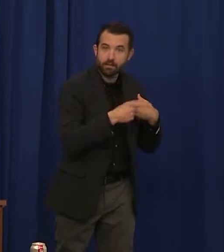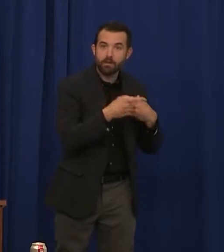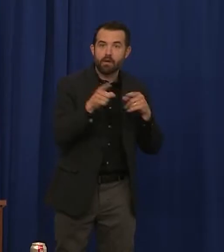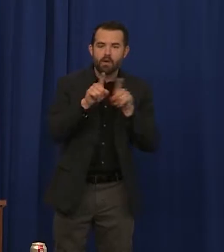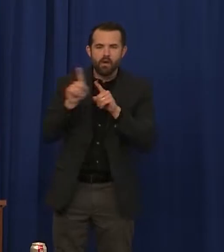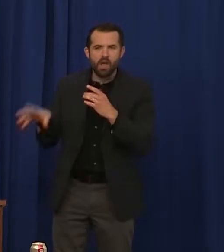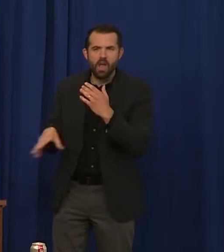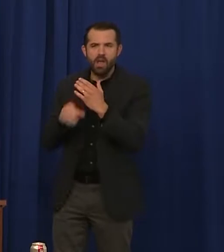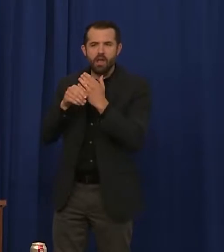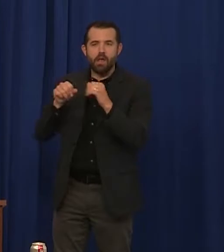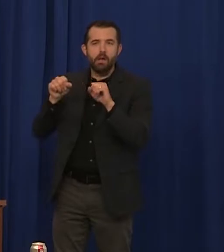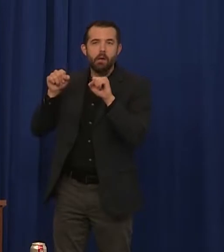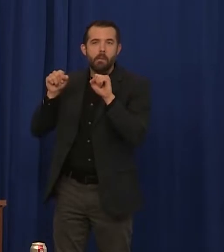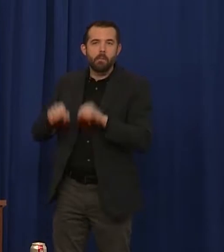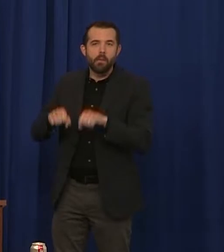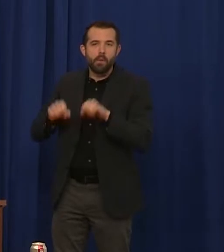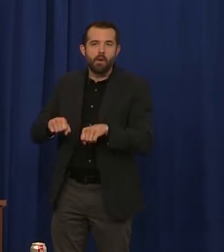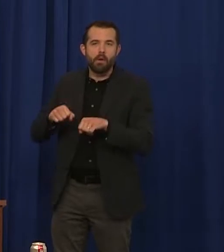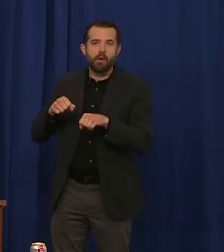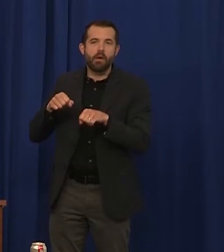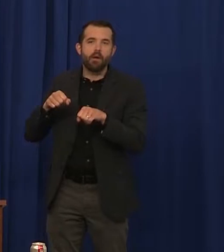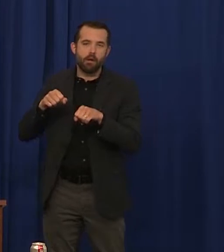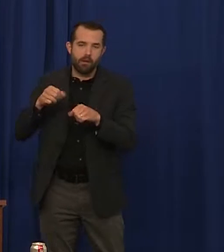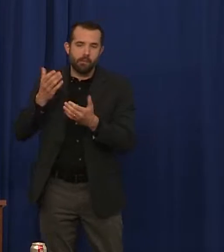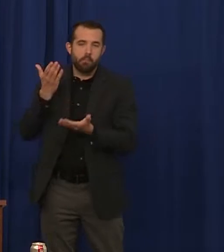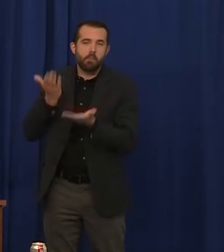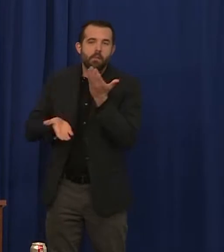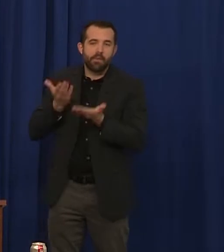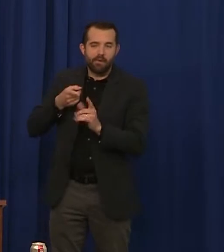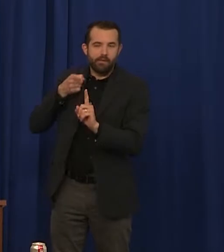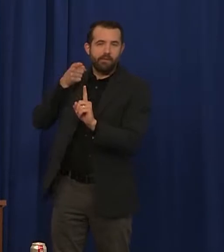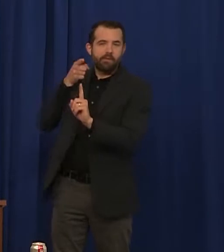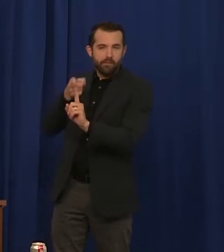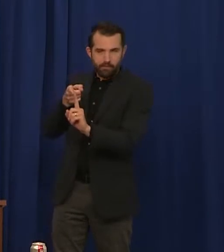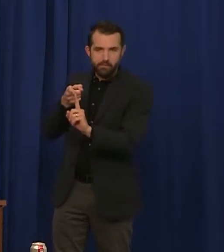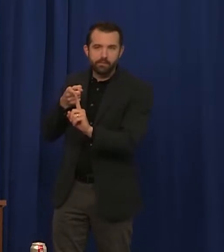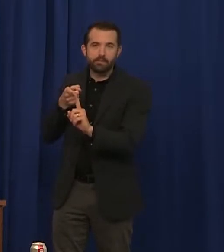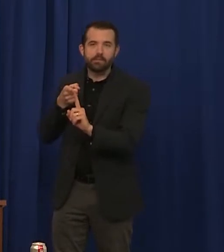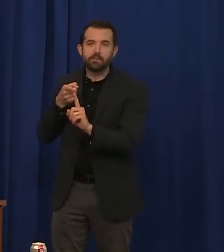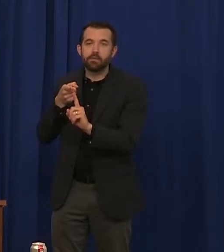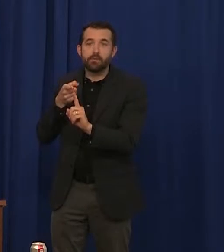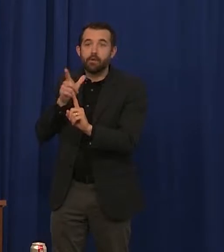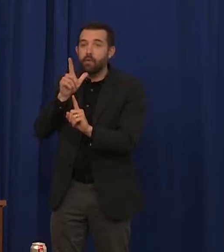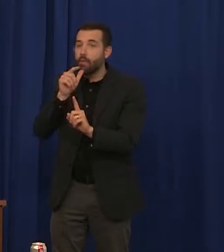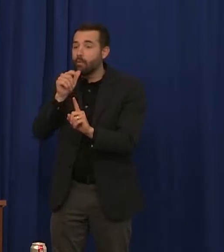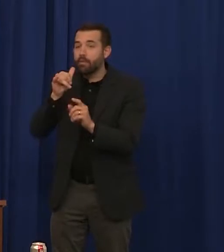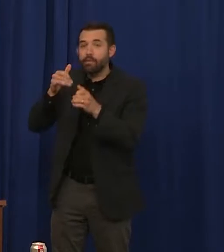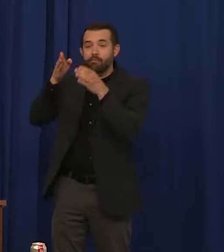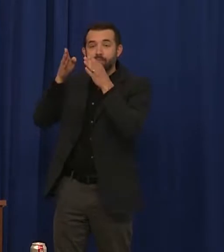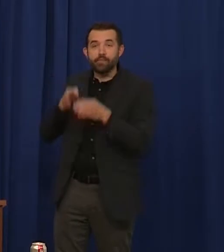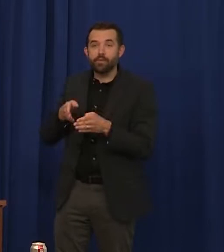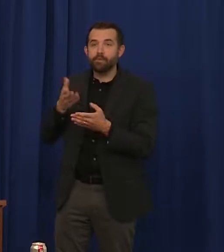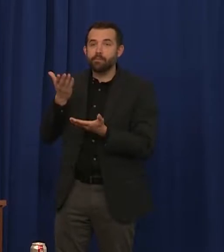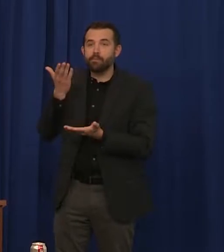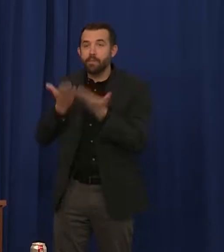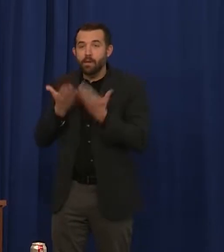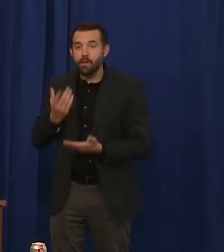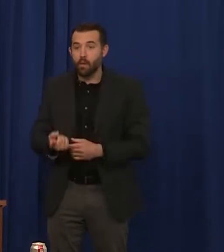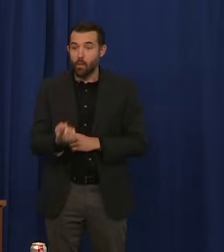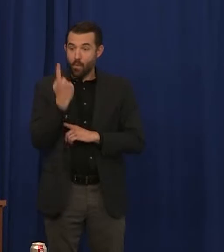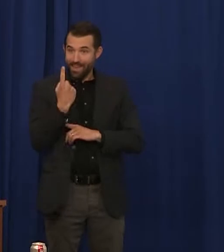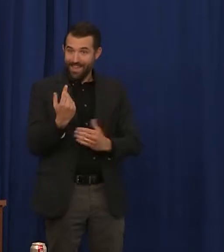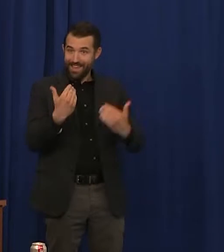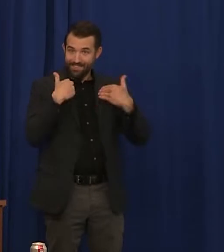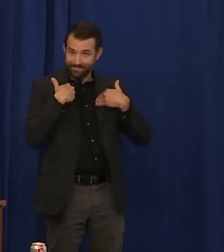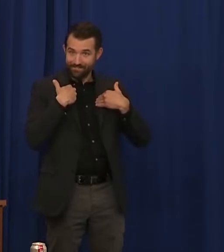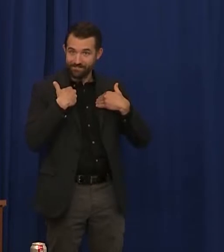probable case is someone who is very closely linked to a confirmed case. This might, for example,